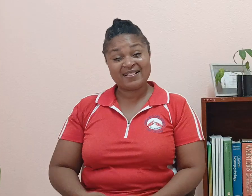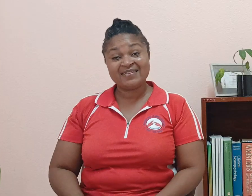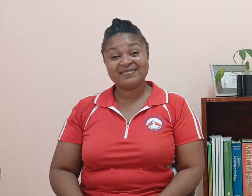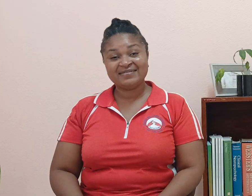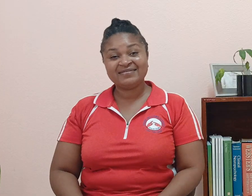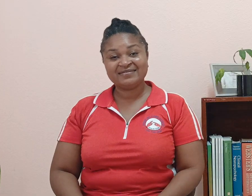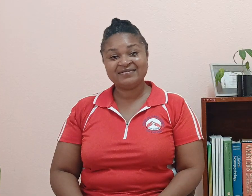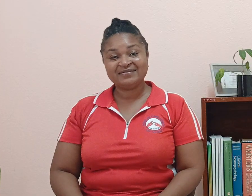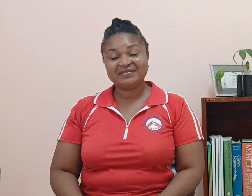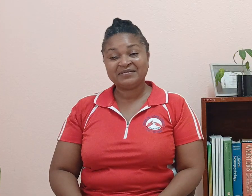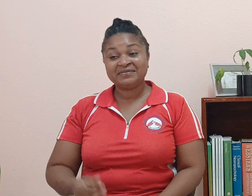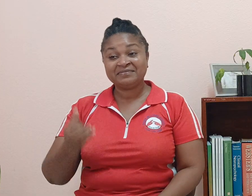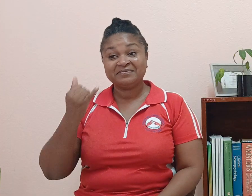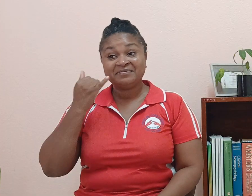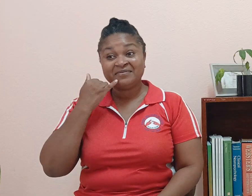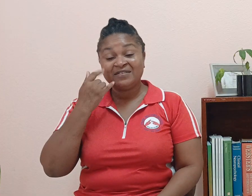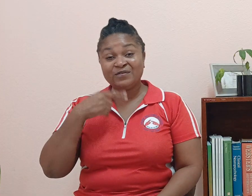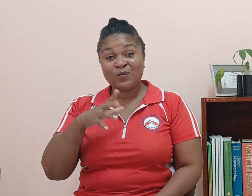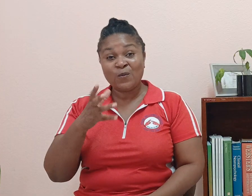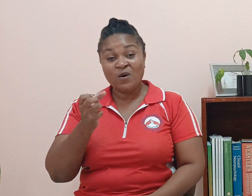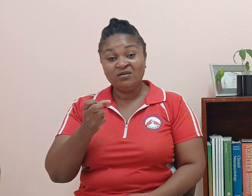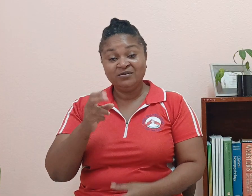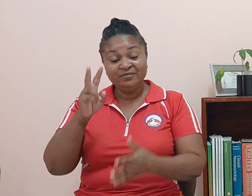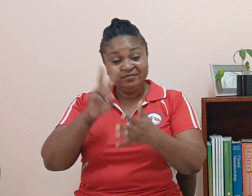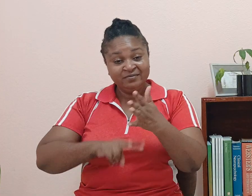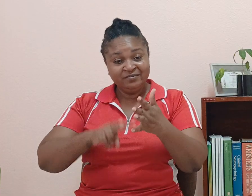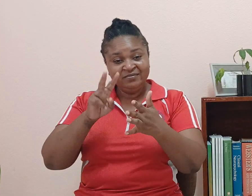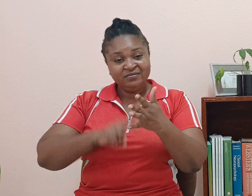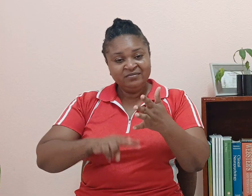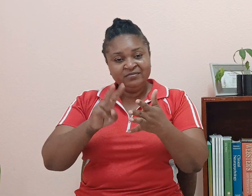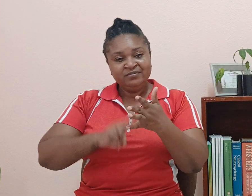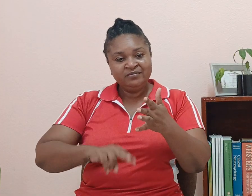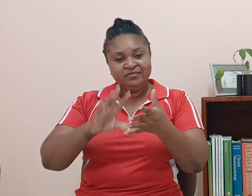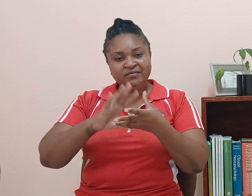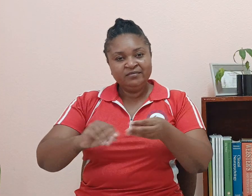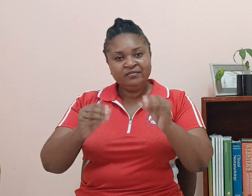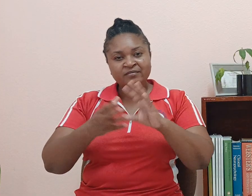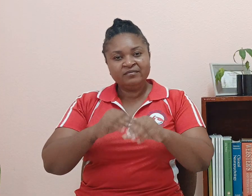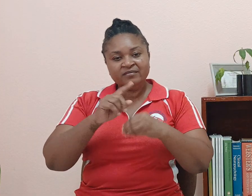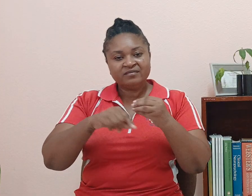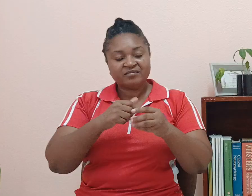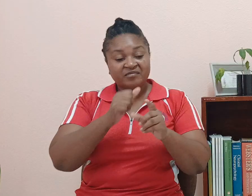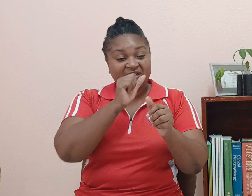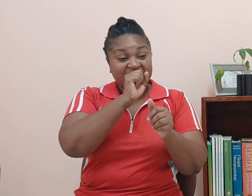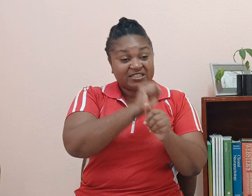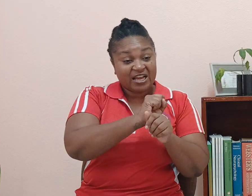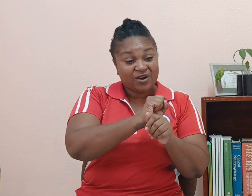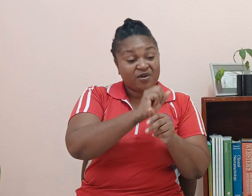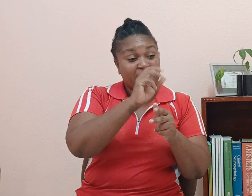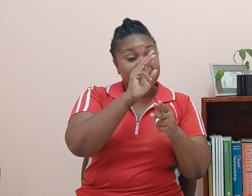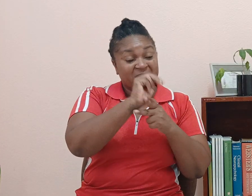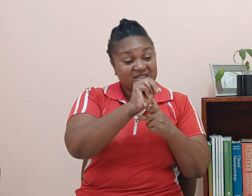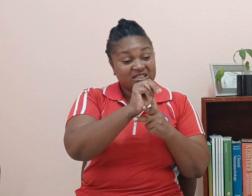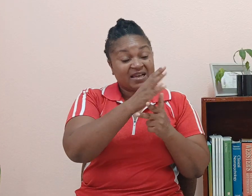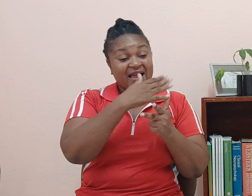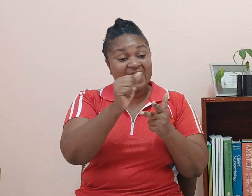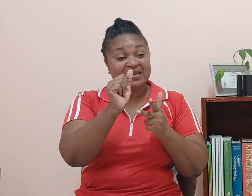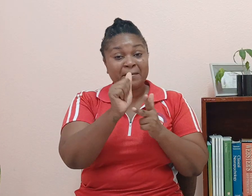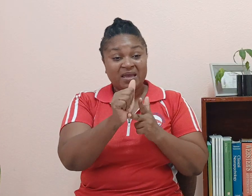If you want to read the story about Shadrach, Meshach, and Abednego,